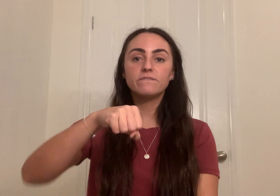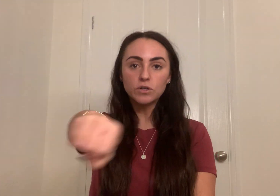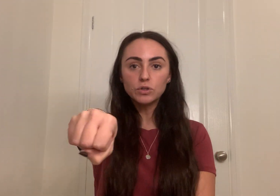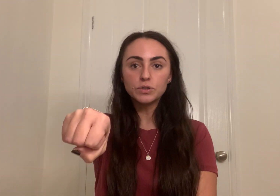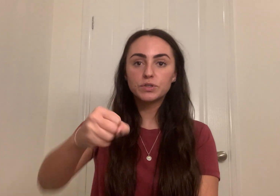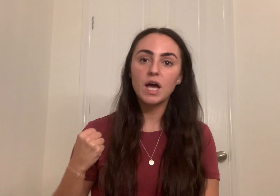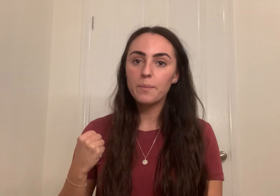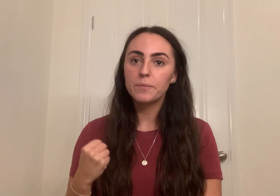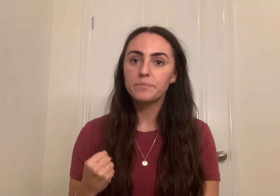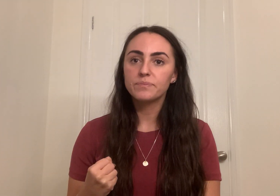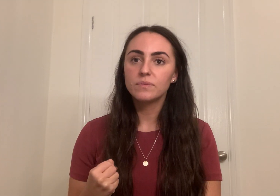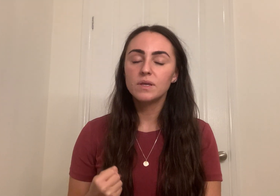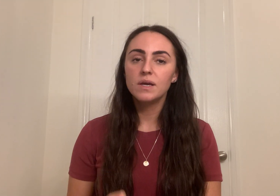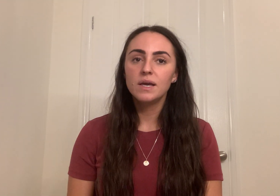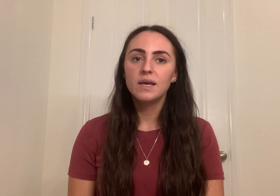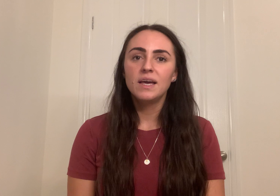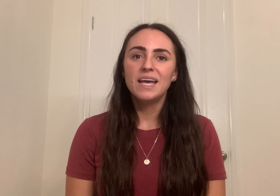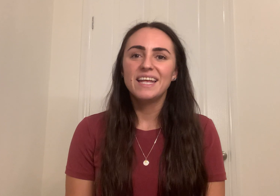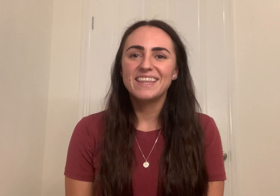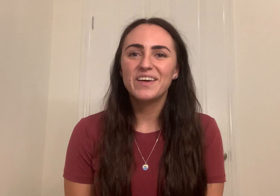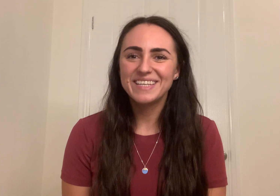Full stop. Now this is